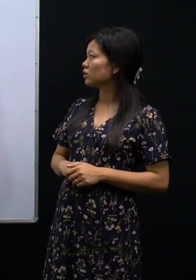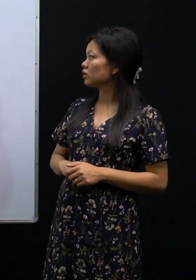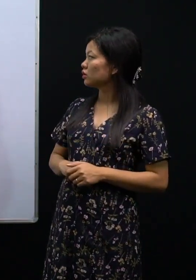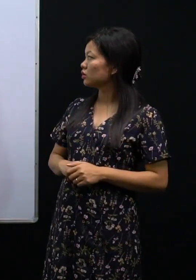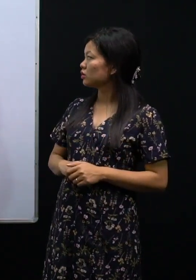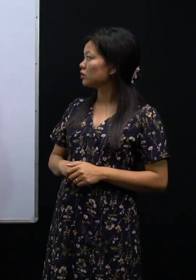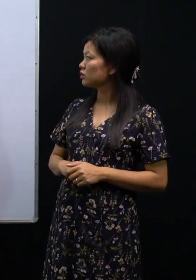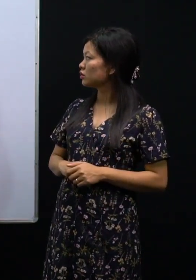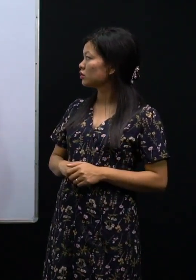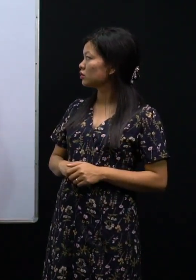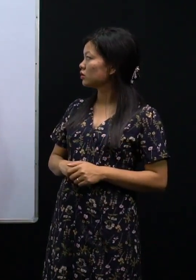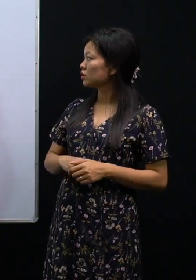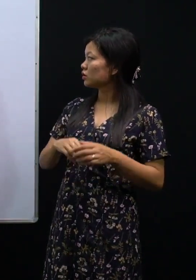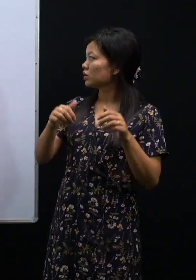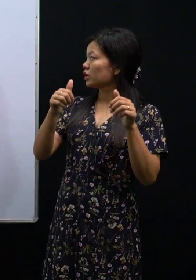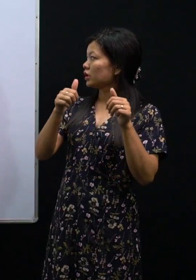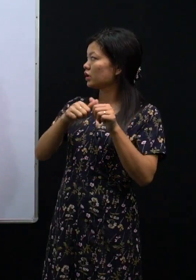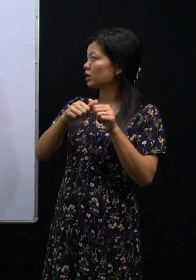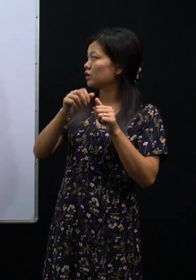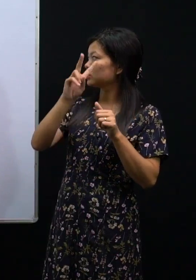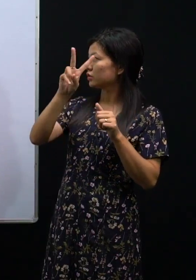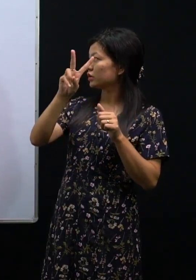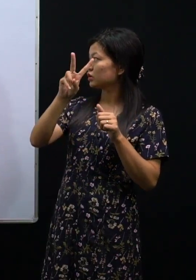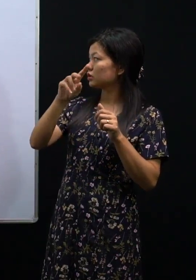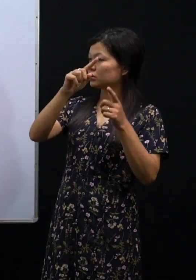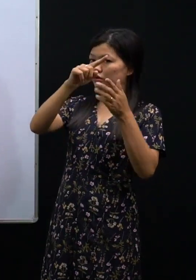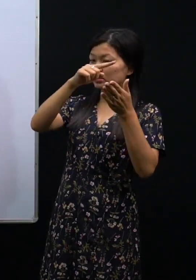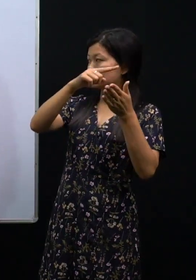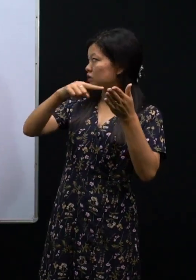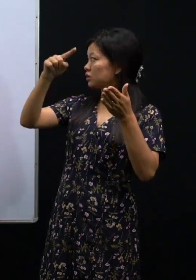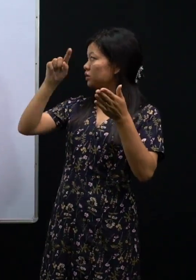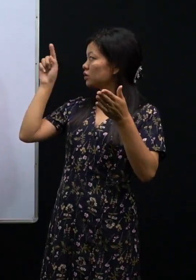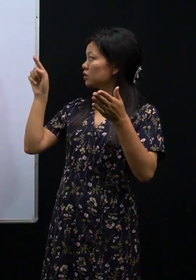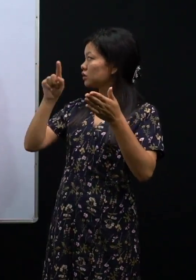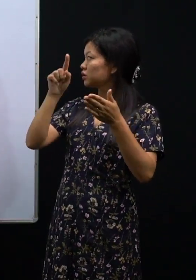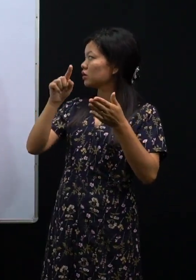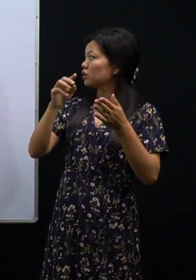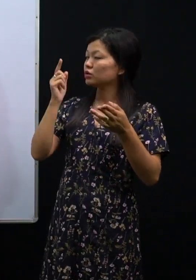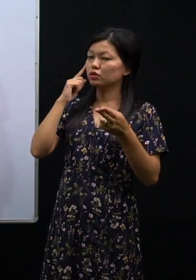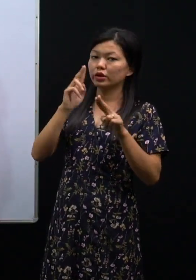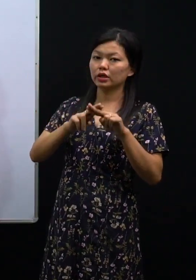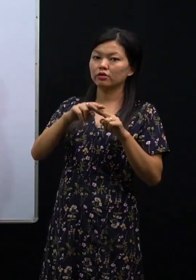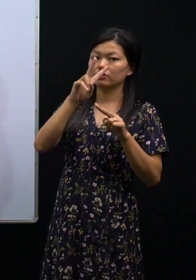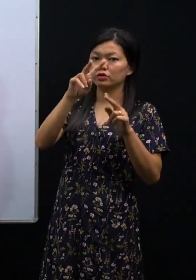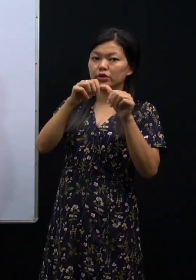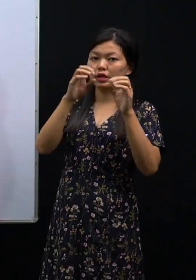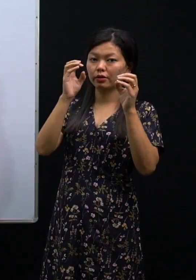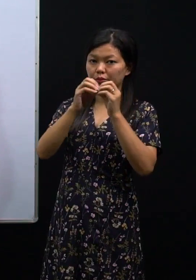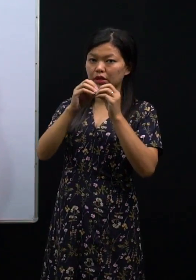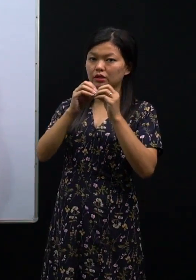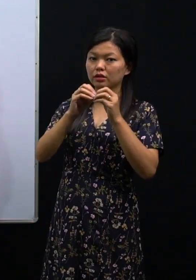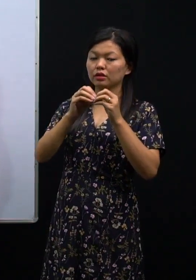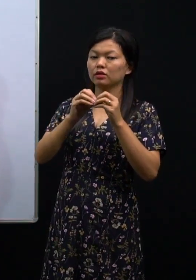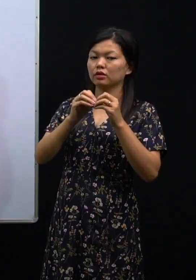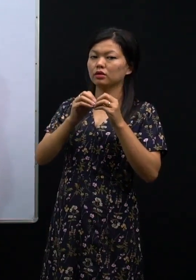thinking, and A can write here and B can write here. If after writing this multiplication tally with your